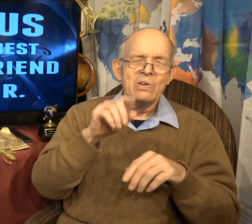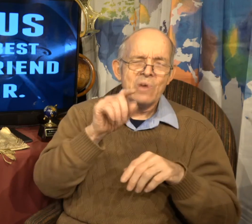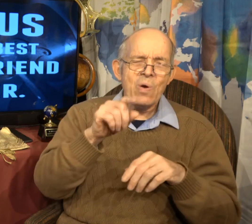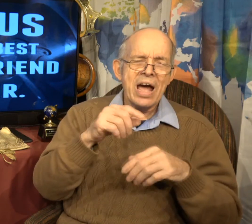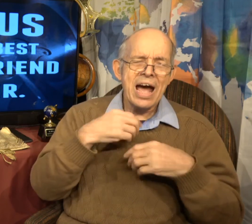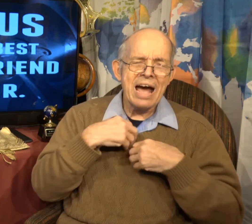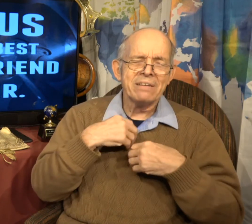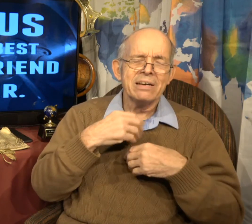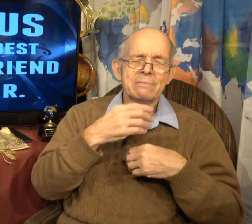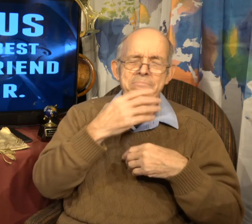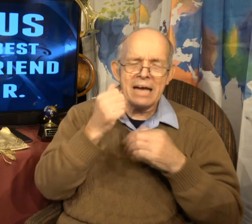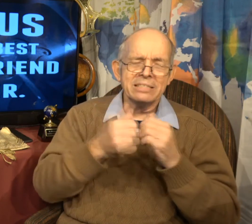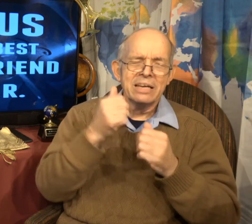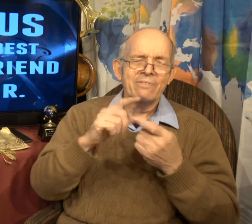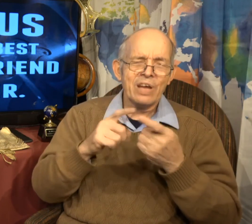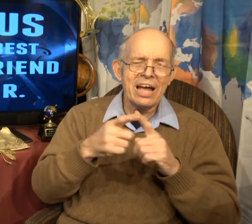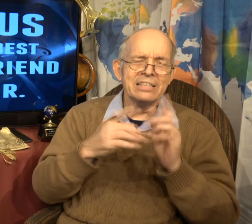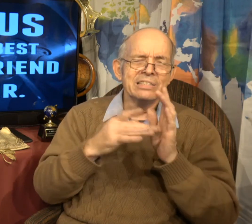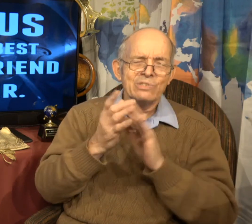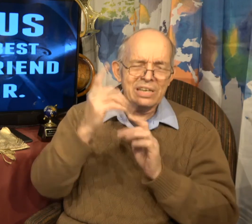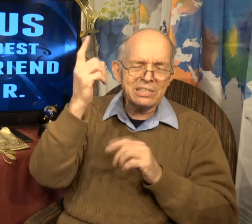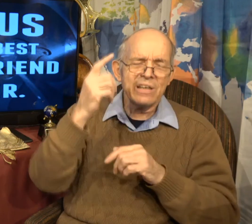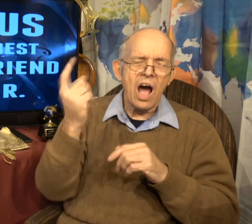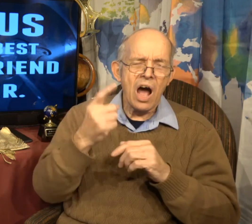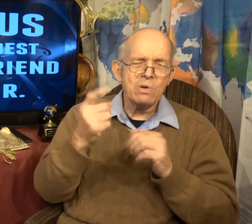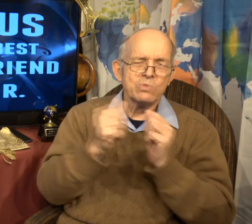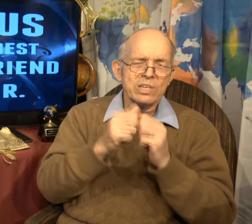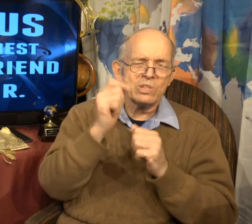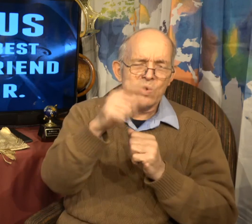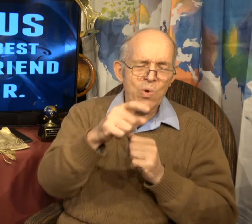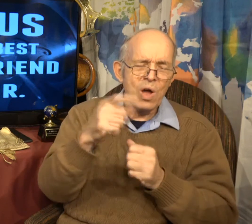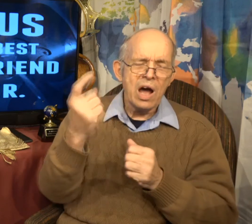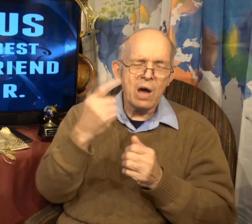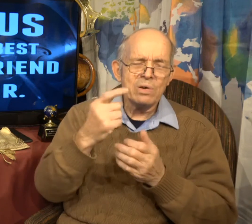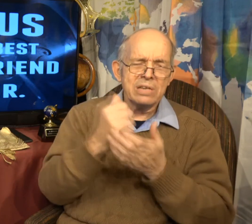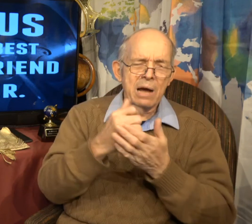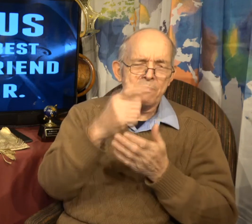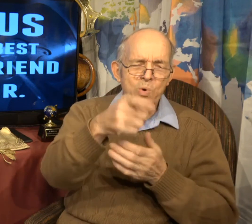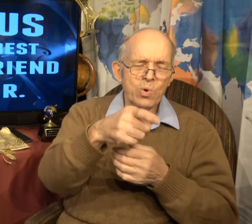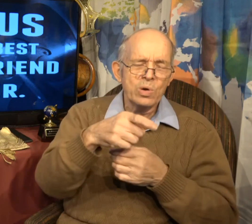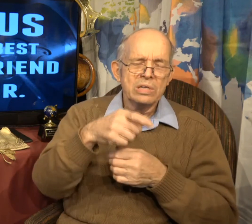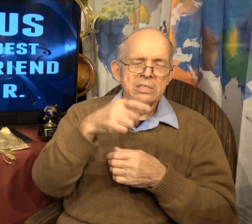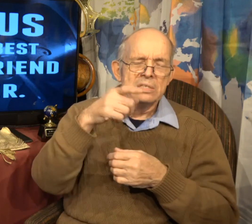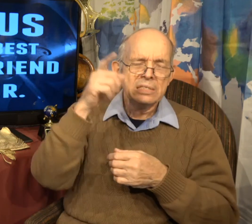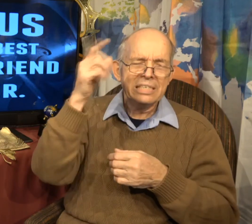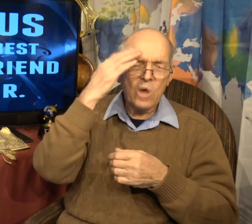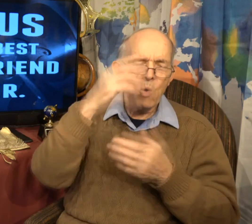You have a best friend, Jesus. I was with you. I will help you. You know what